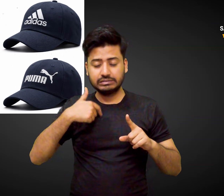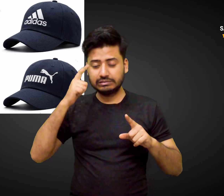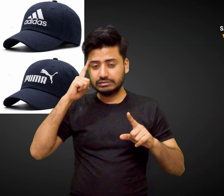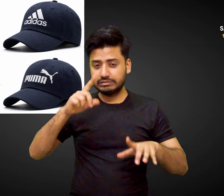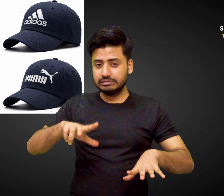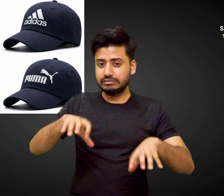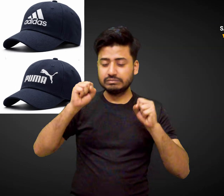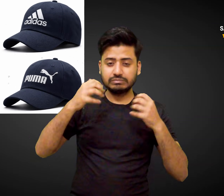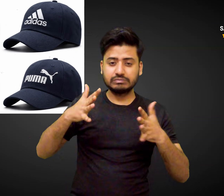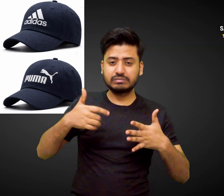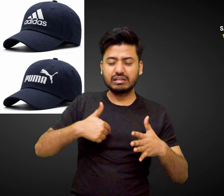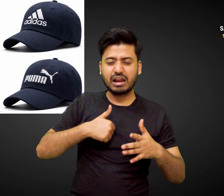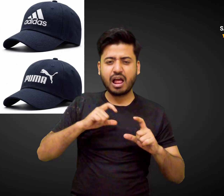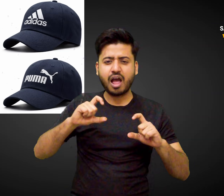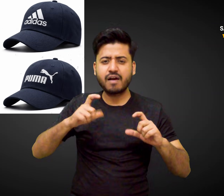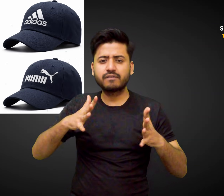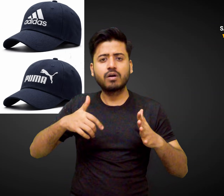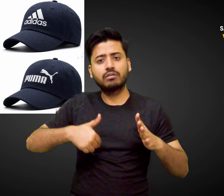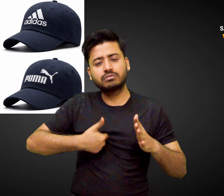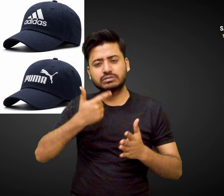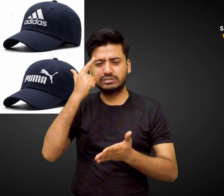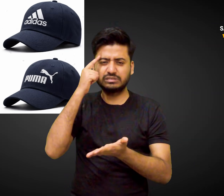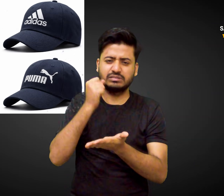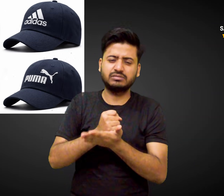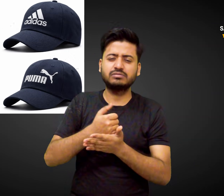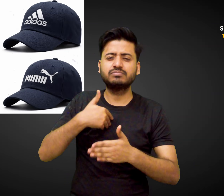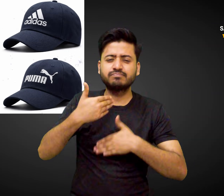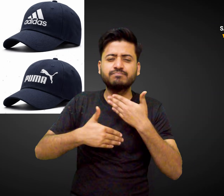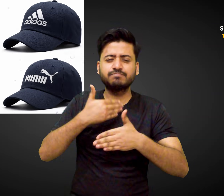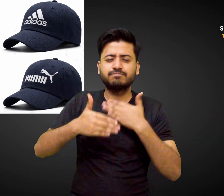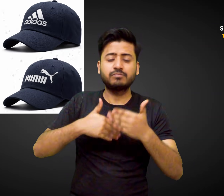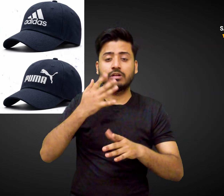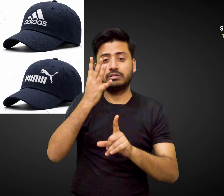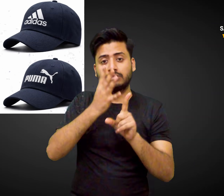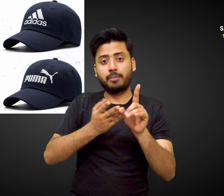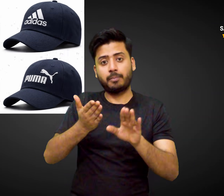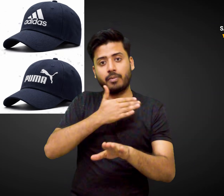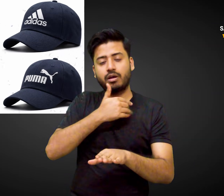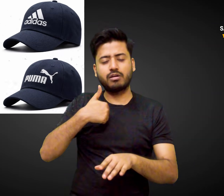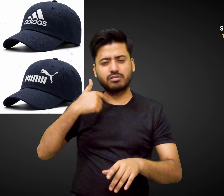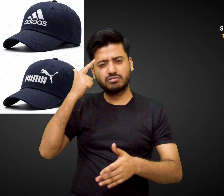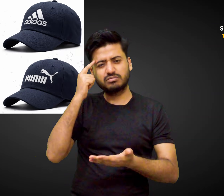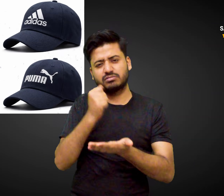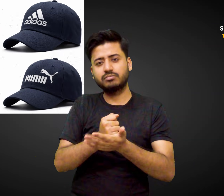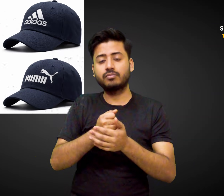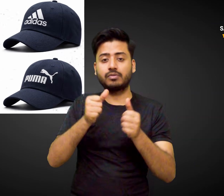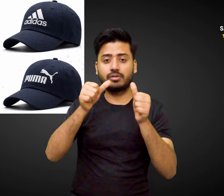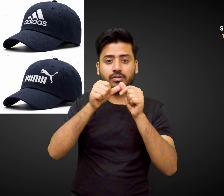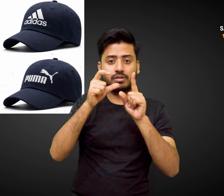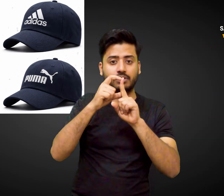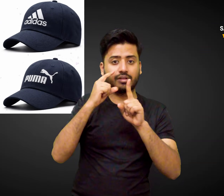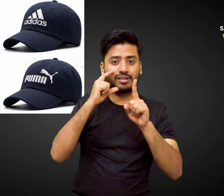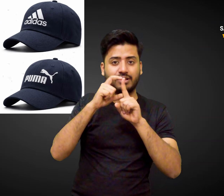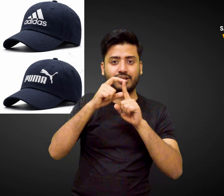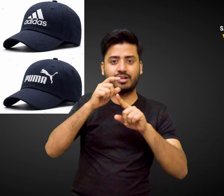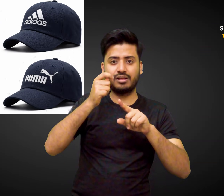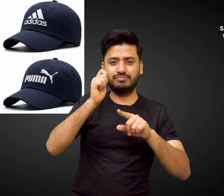strategies include choosing breathable materials, ensuring a loose fit, maintaining scalp hygiene, and using silk or satin liners to